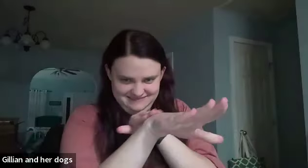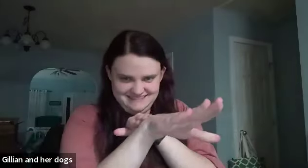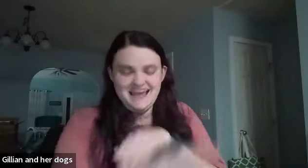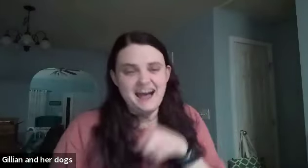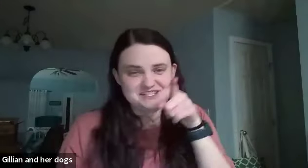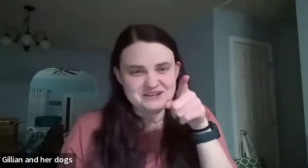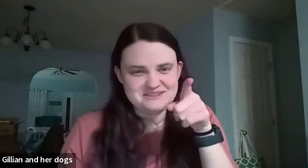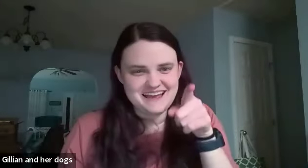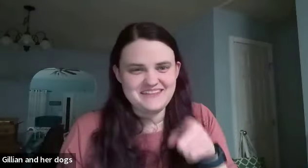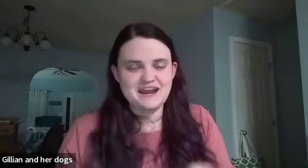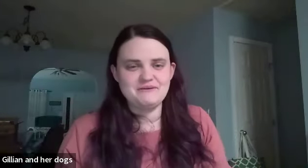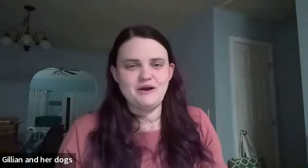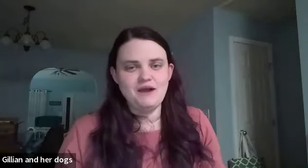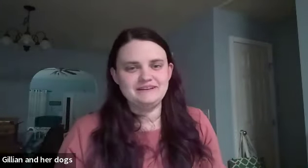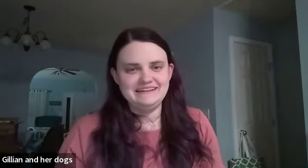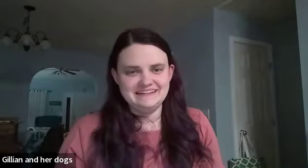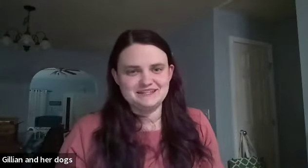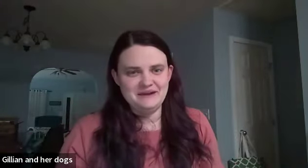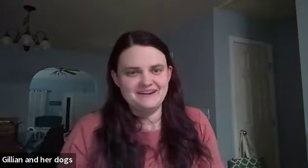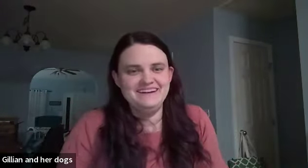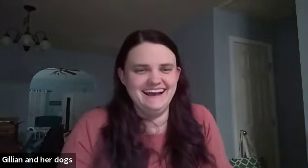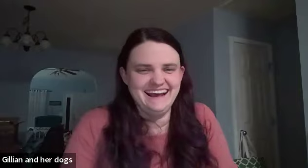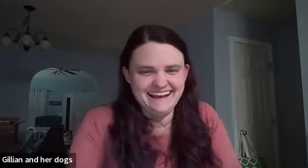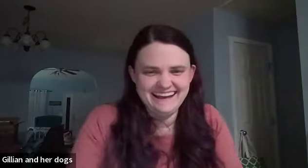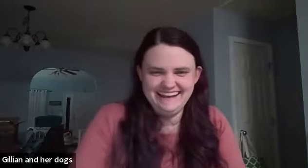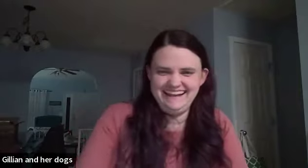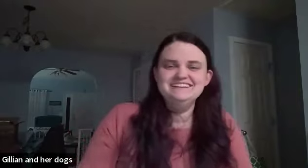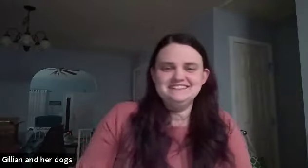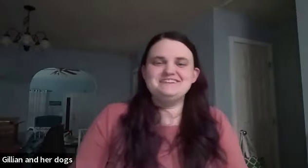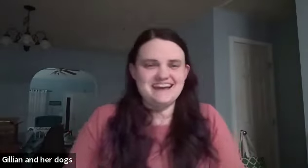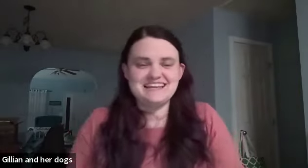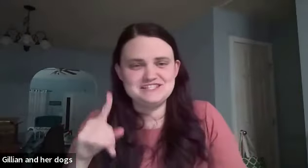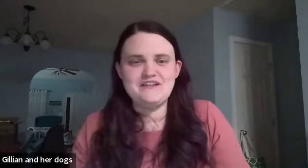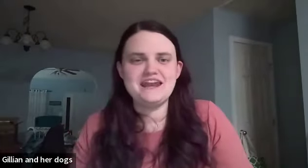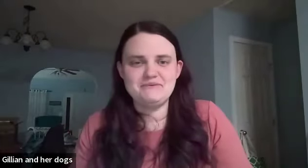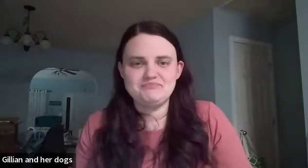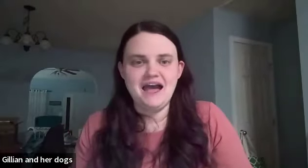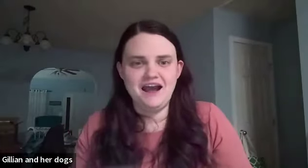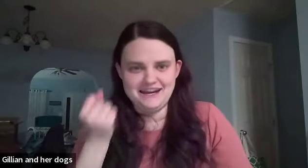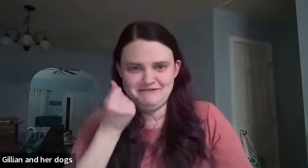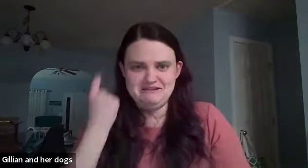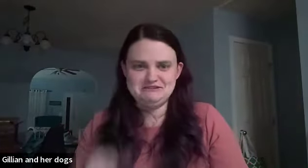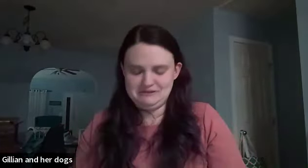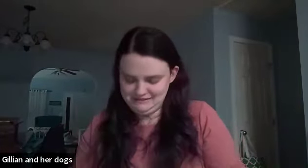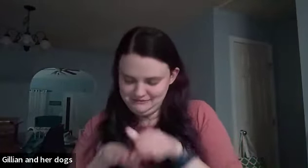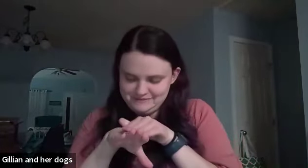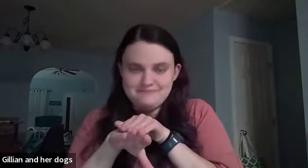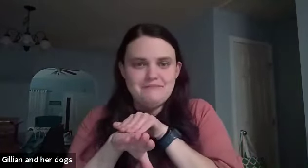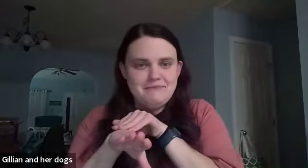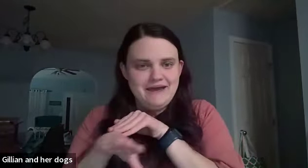great. I saw you sign that and I went, oh, I really need to slow down. So yes, I saw that and I went, I got it. I understood. I was like, whoops, my